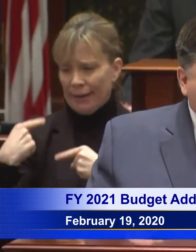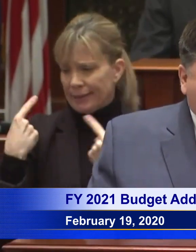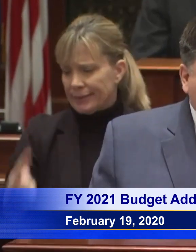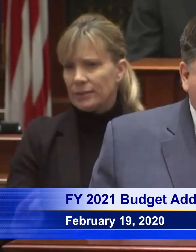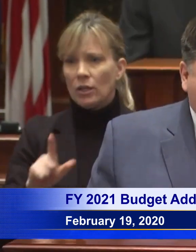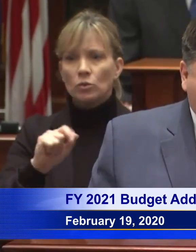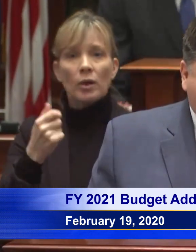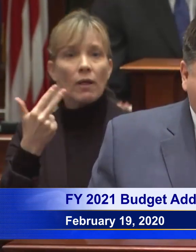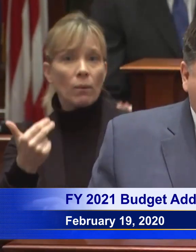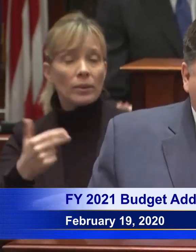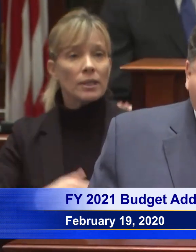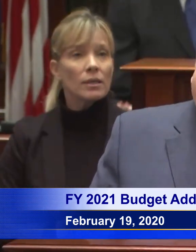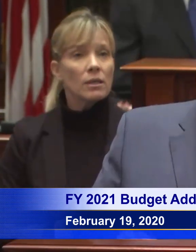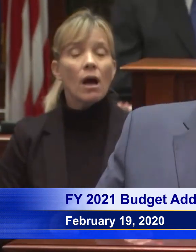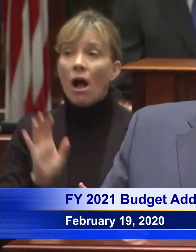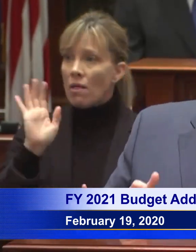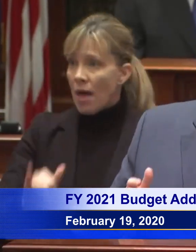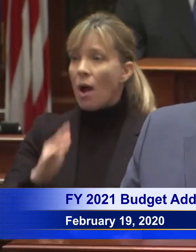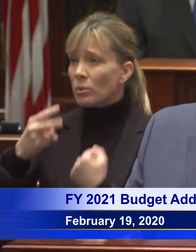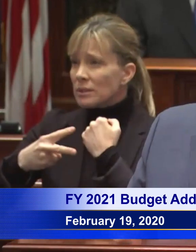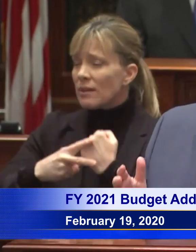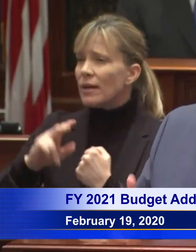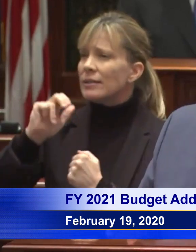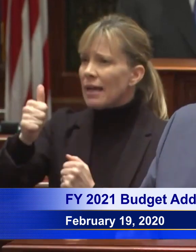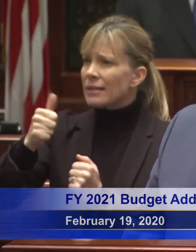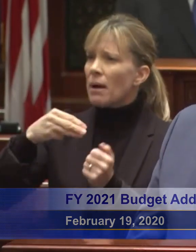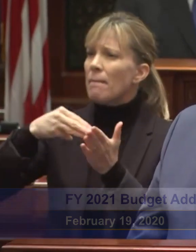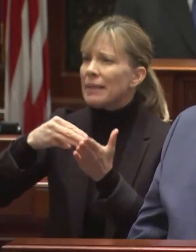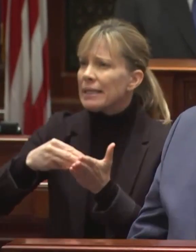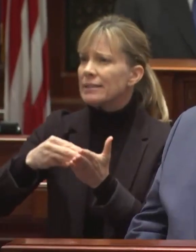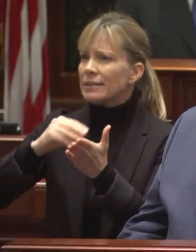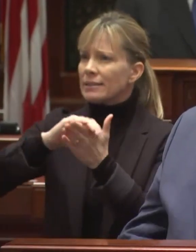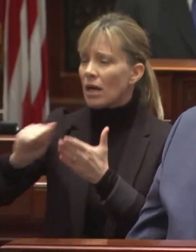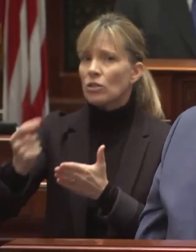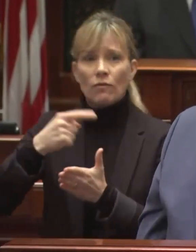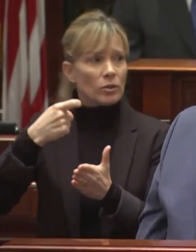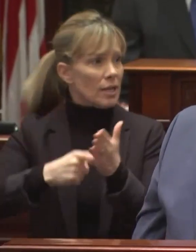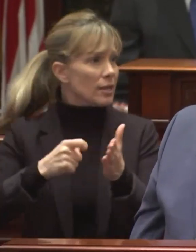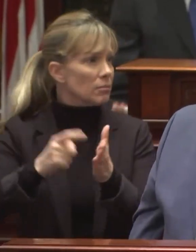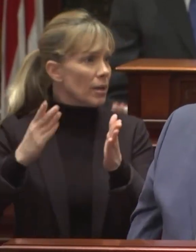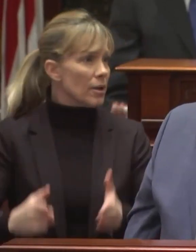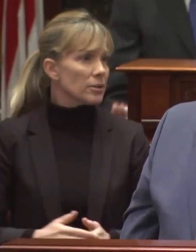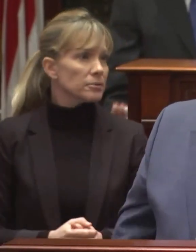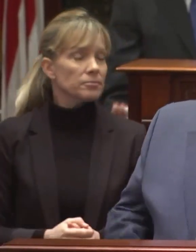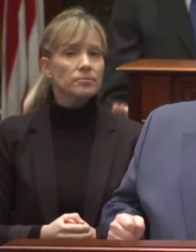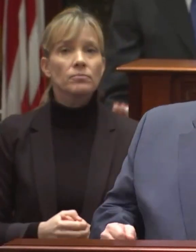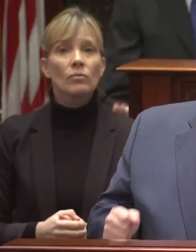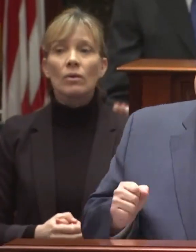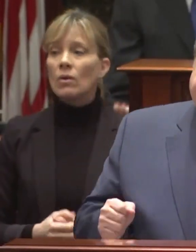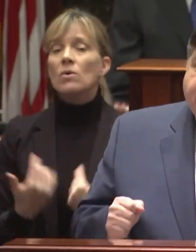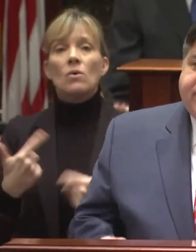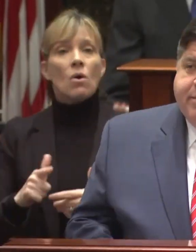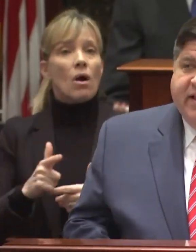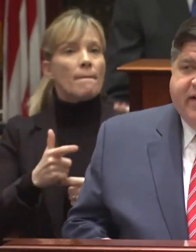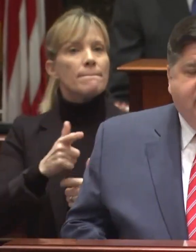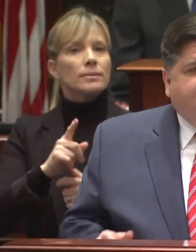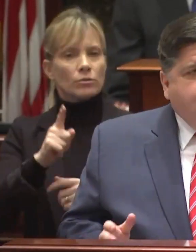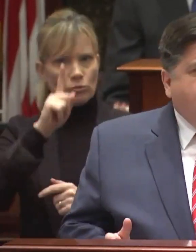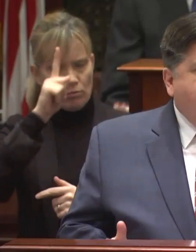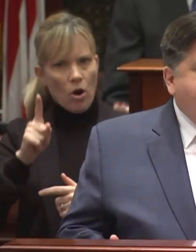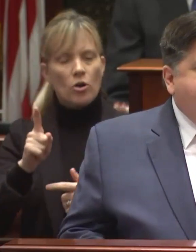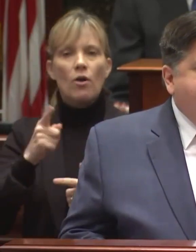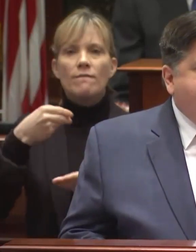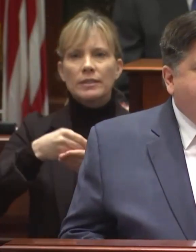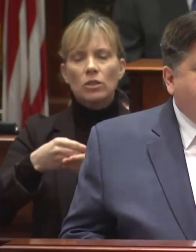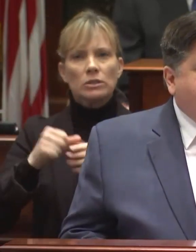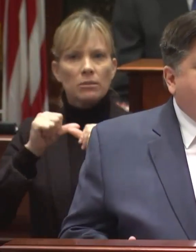since 2013. That will save tens of millions of dollars for taxpayers. Greater fiscal stability,